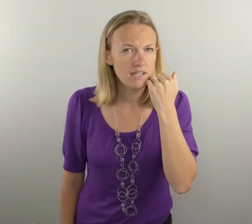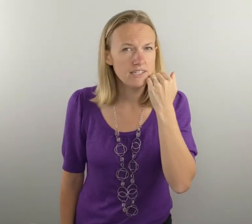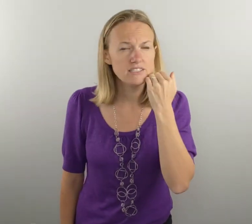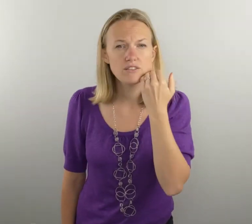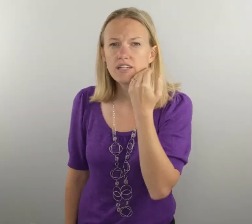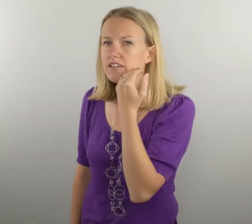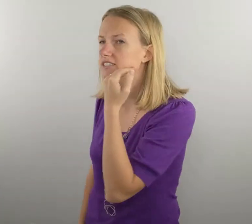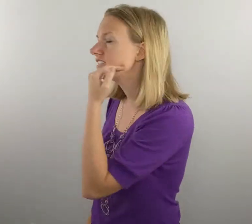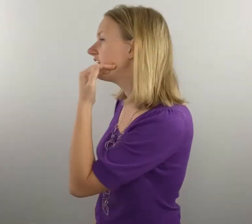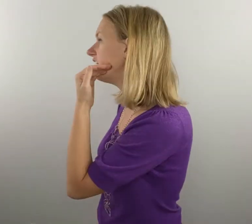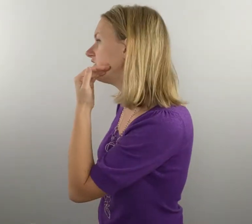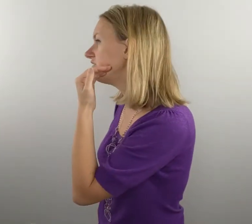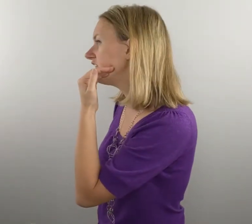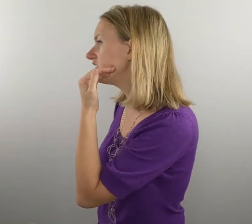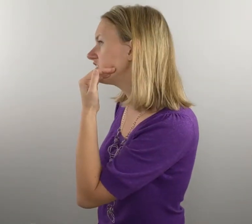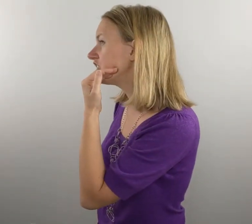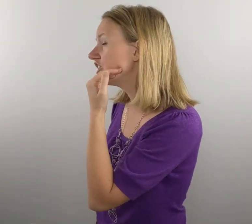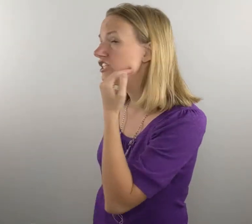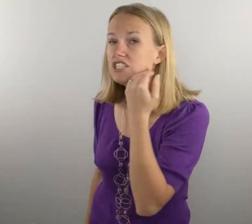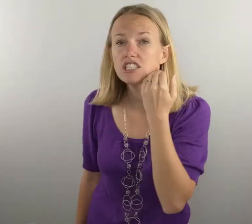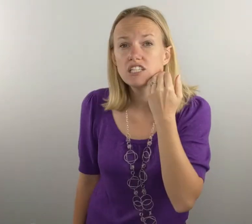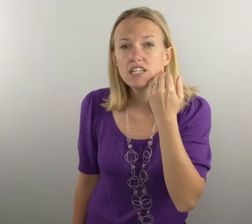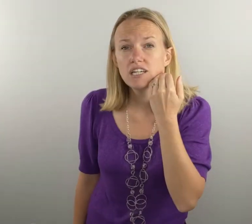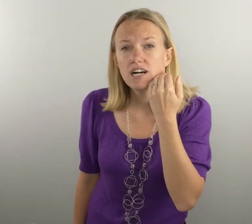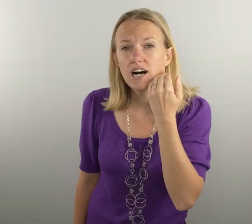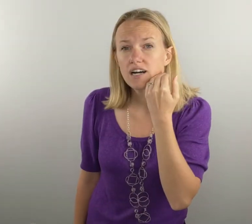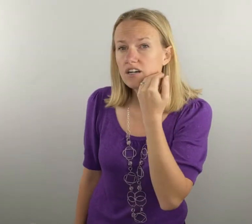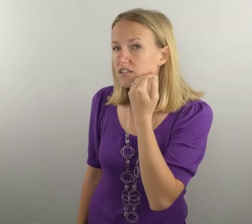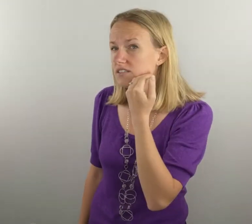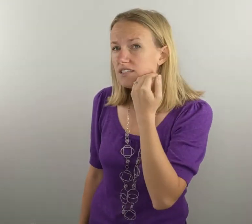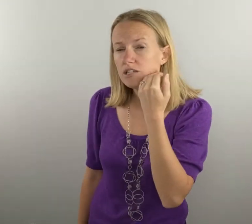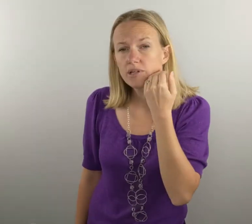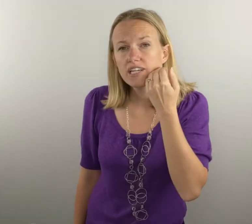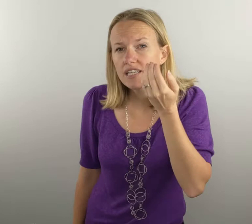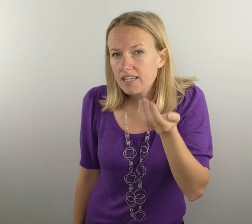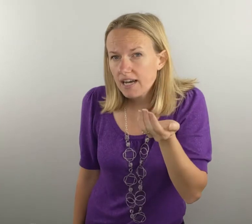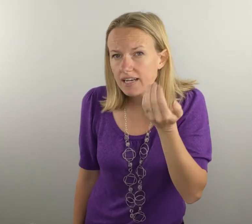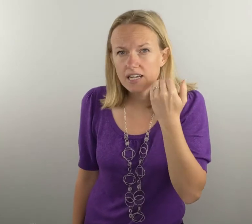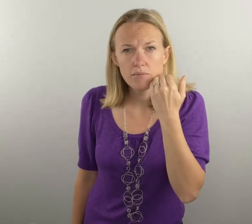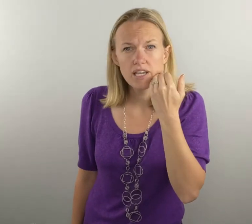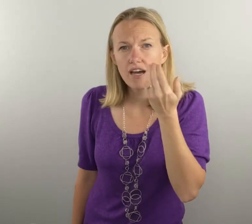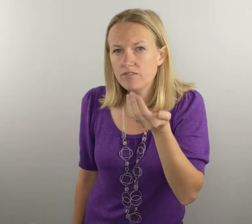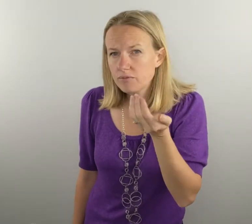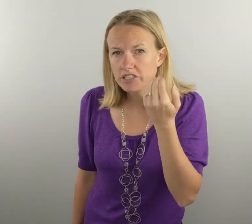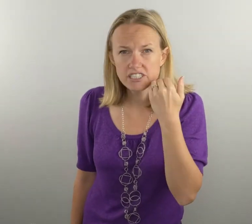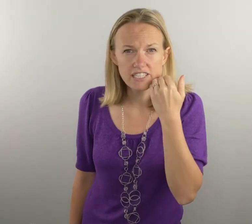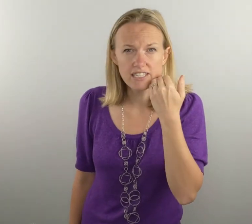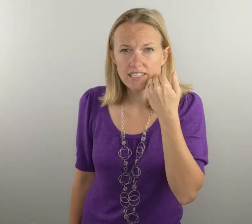so here you just kind of have your fingers turned, curled a little bit, and then kind of coming out from your chin like